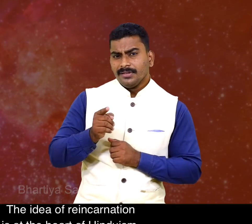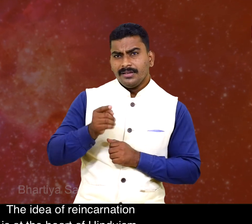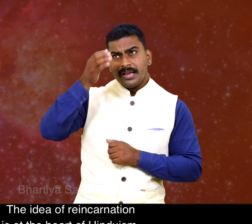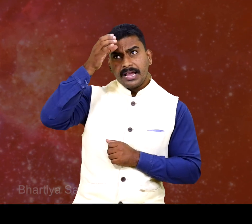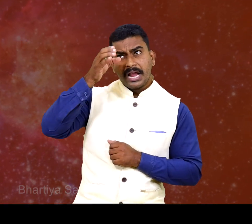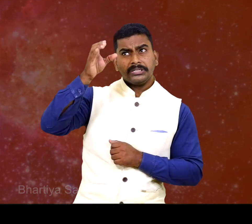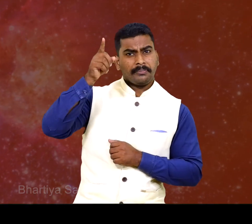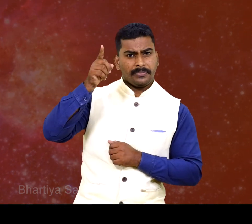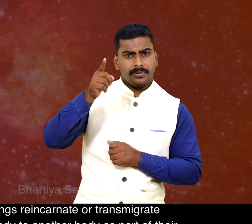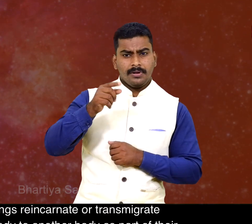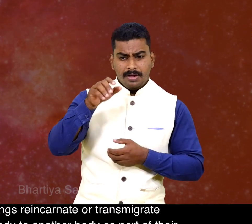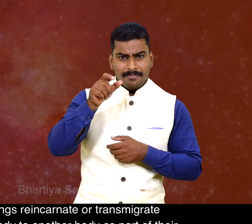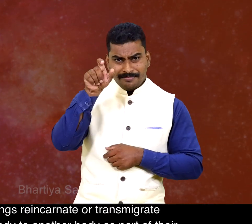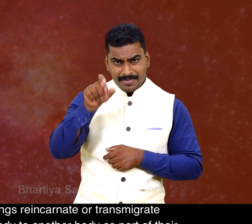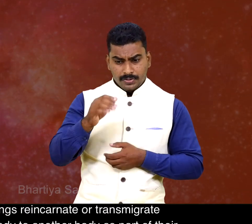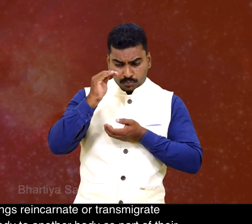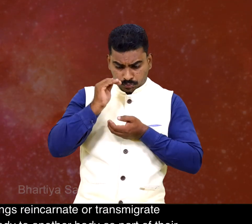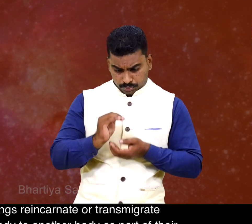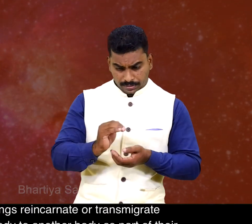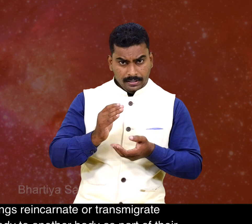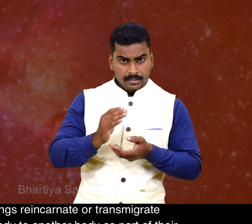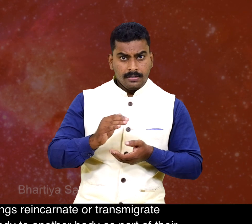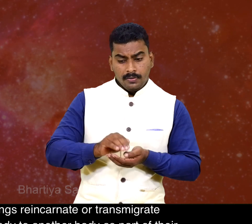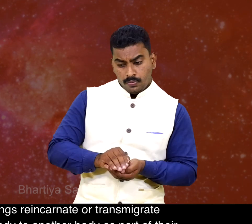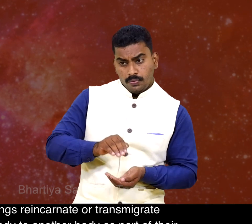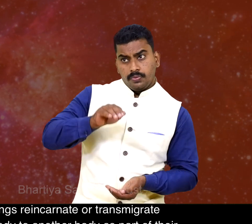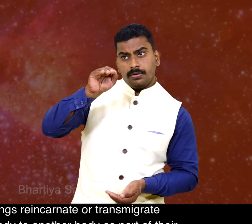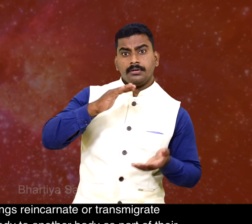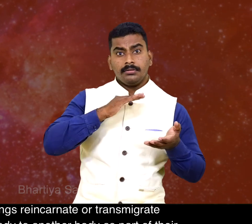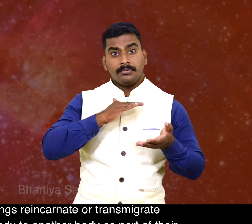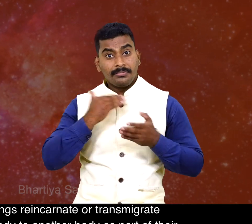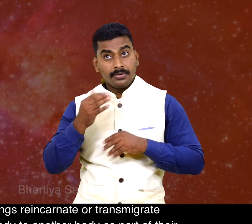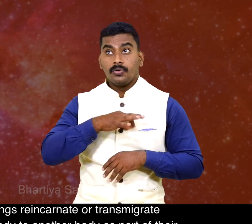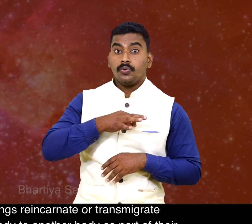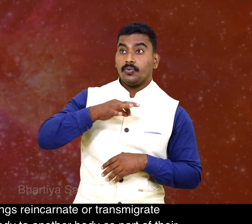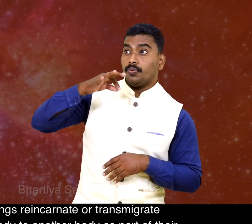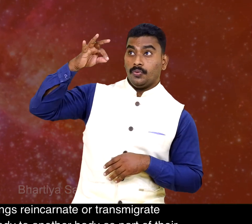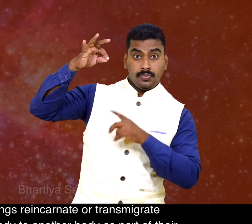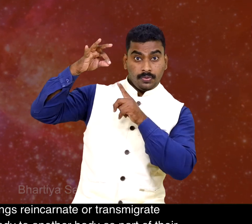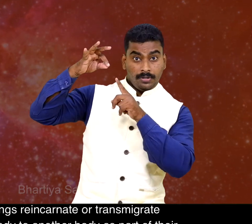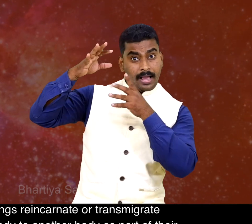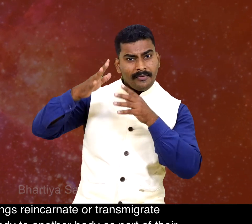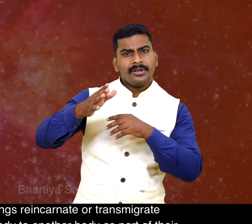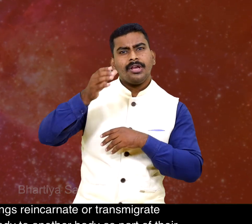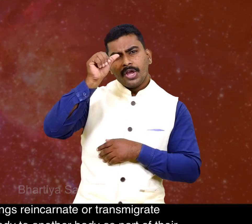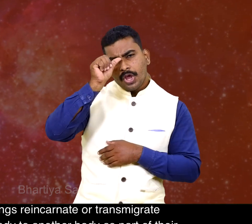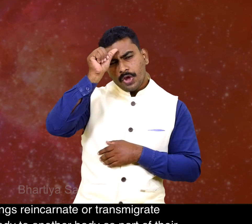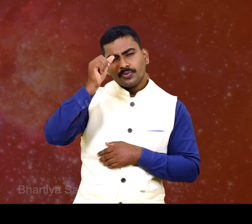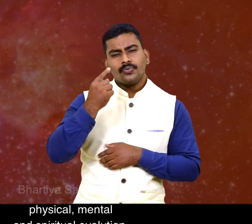Hinduism. Beings reincarnate or transmigrate from body to another body as a part of their